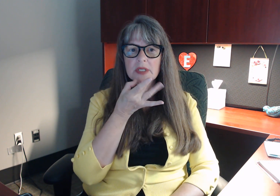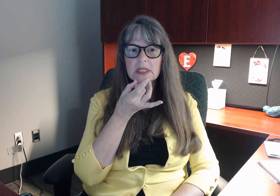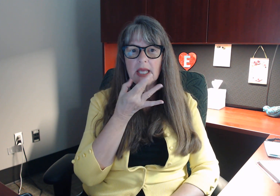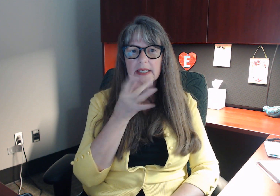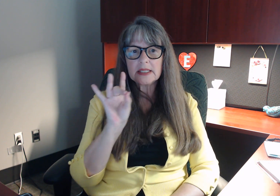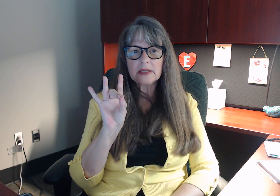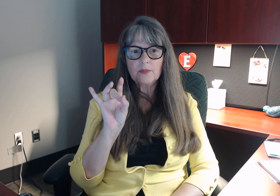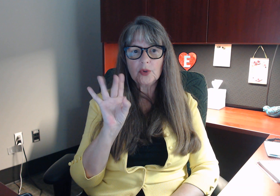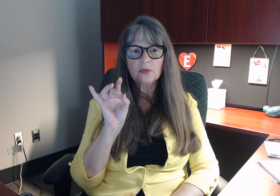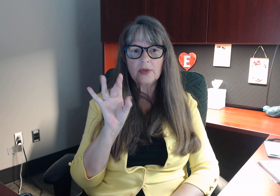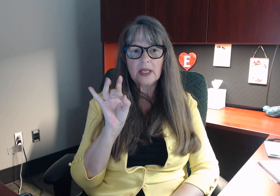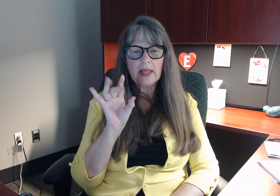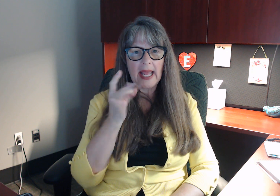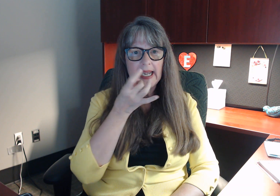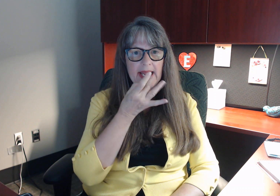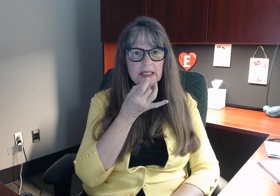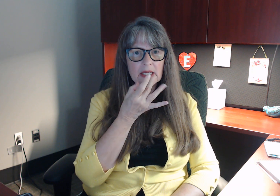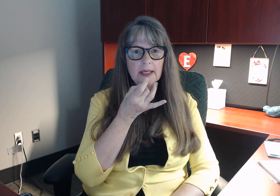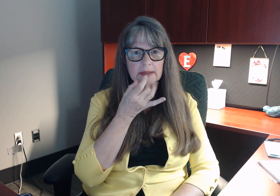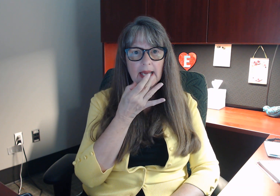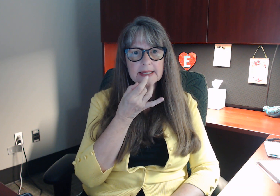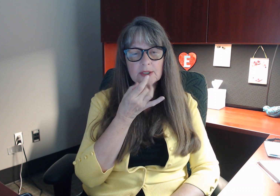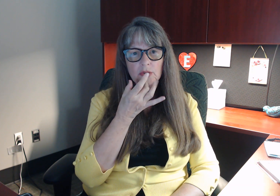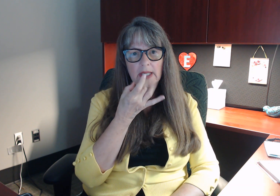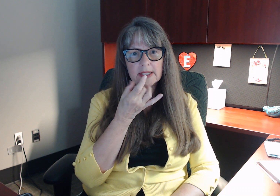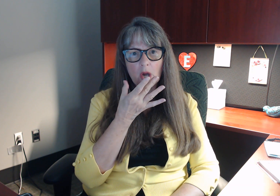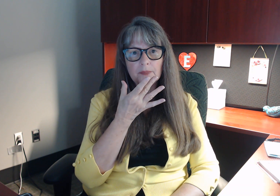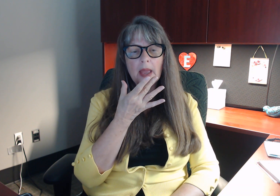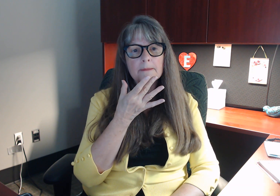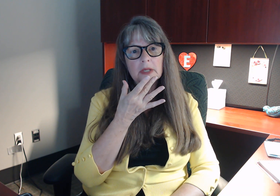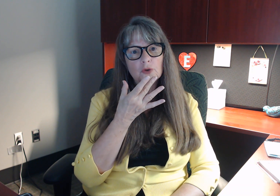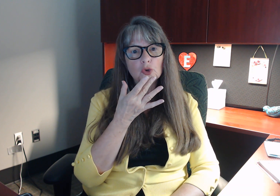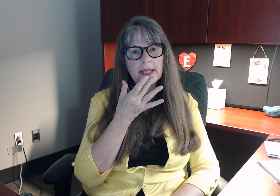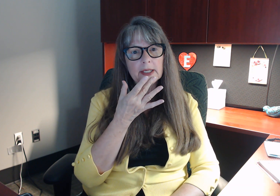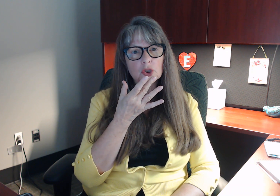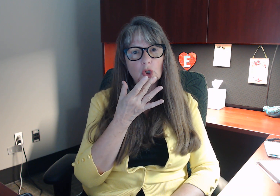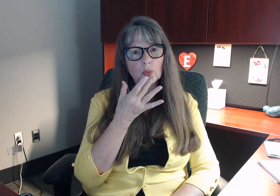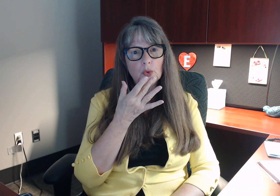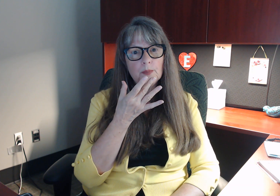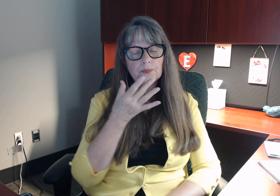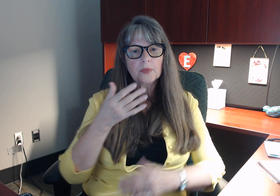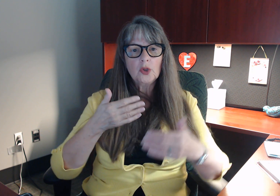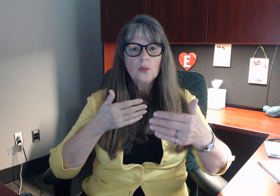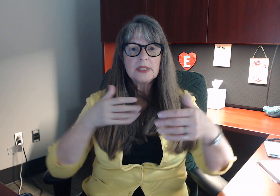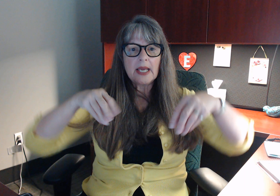is lights. When you're flicking that 8-hand, lights, I turn the lights on. But if you're like in a dark room, you would say turn